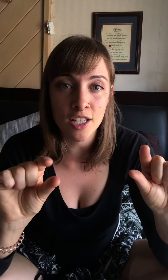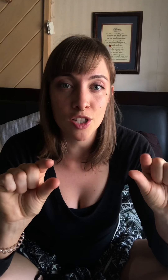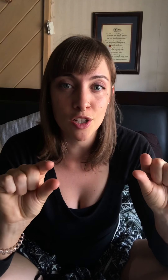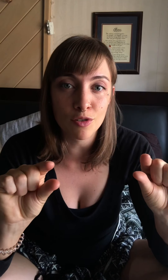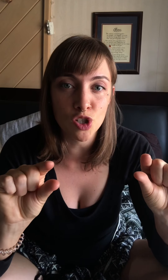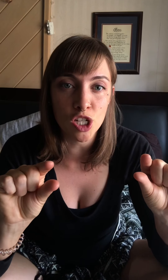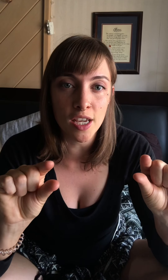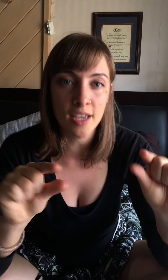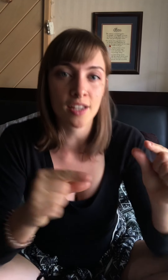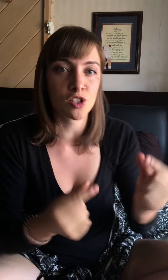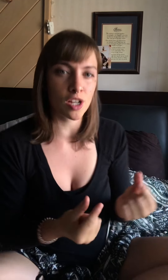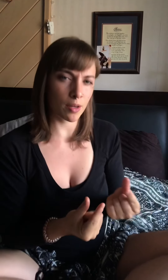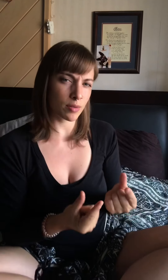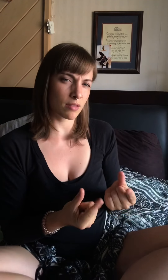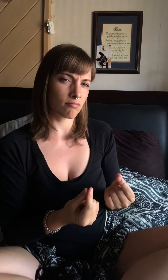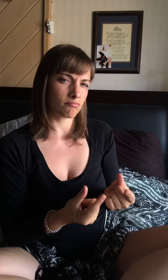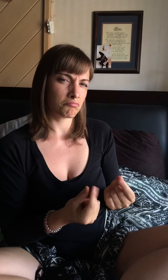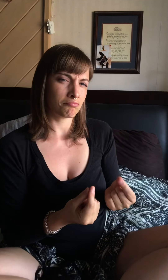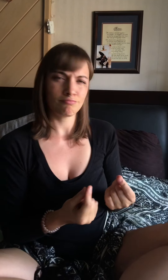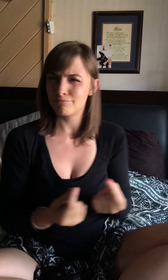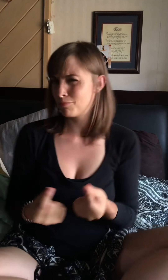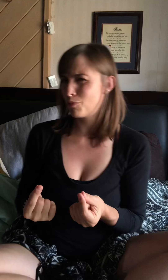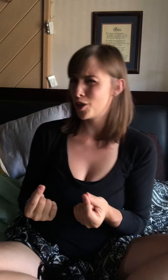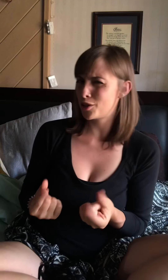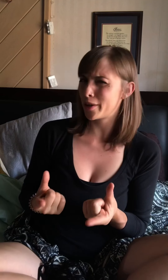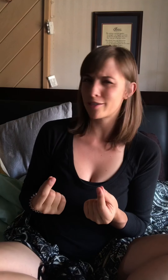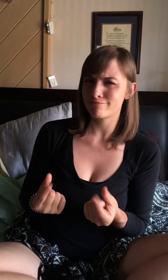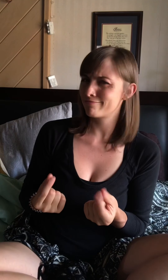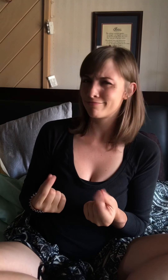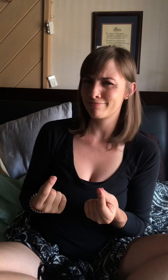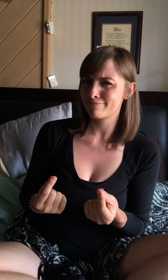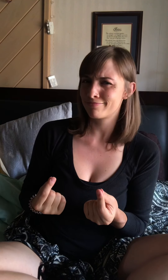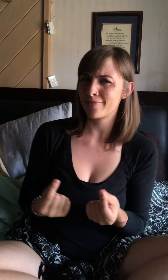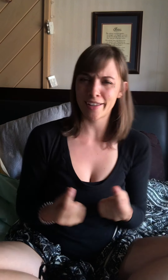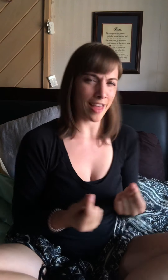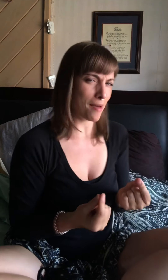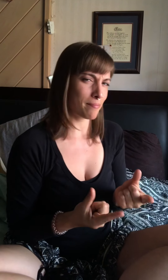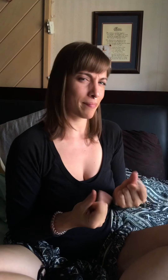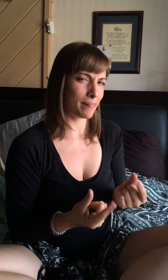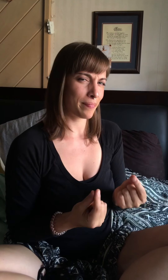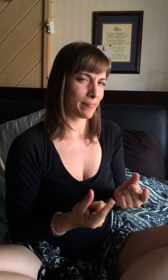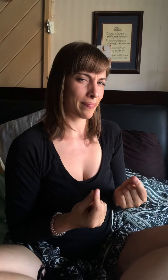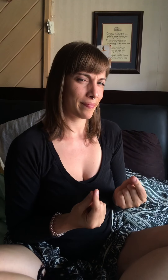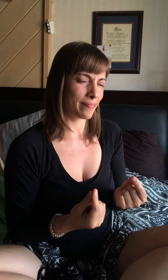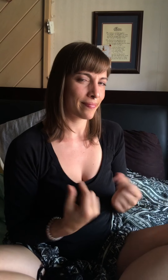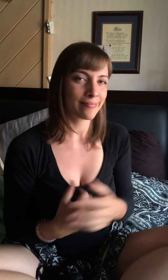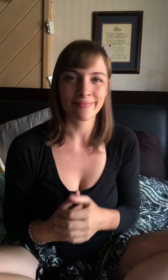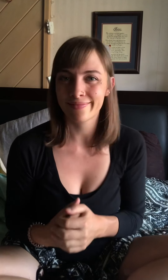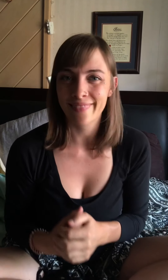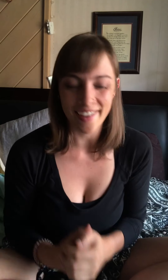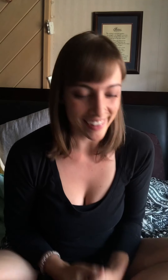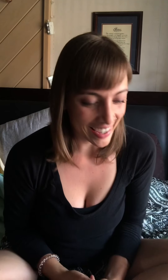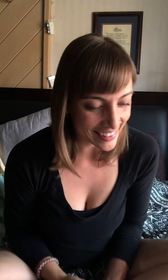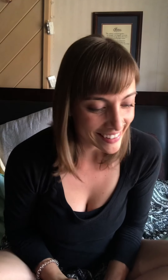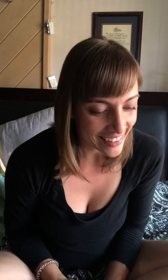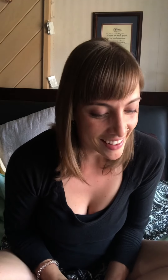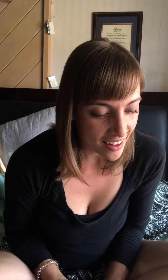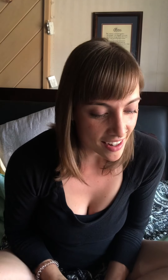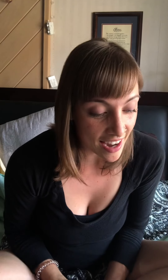into G hand shapes. What are you doing? Like that. All right. Now we